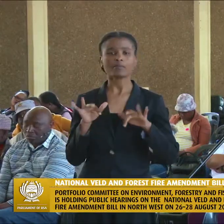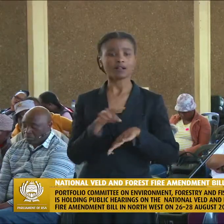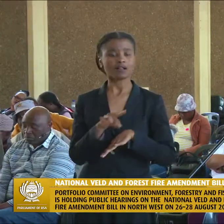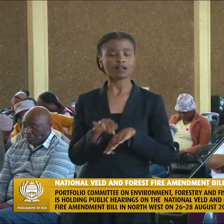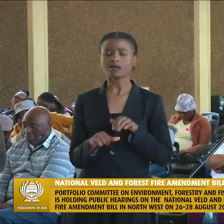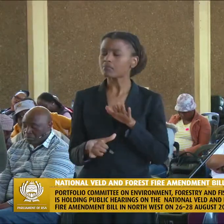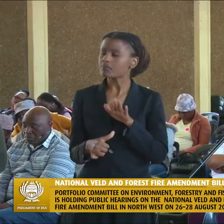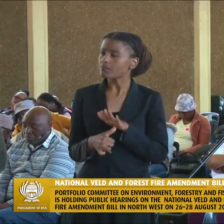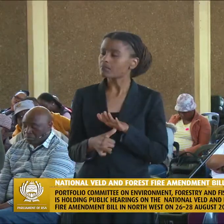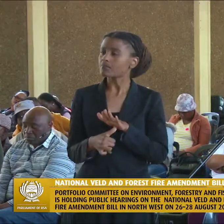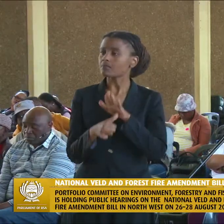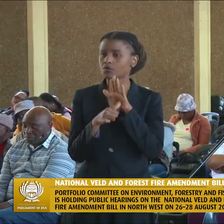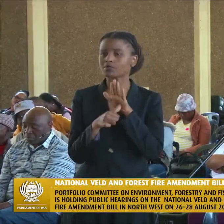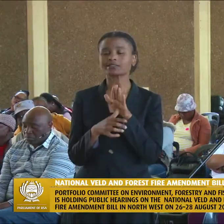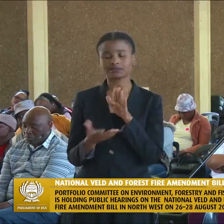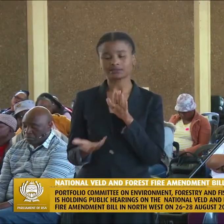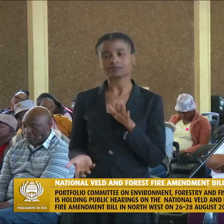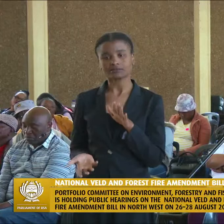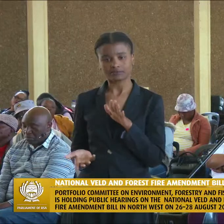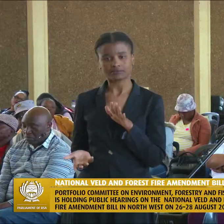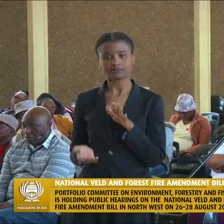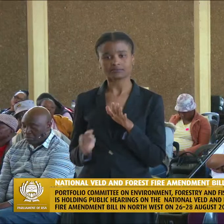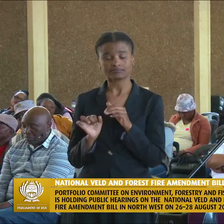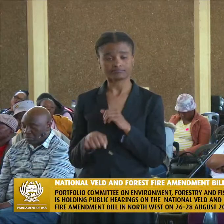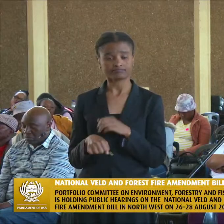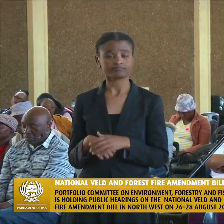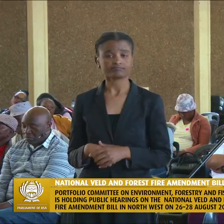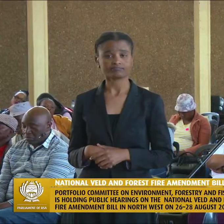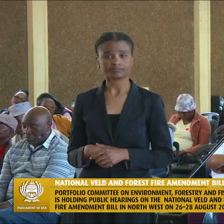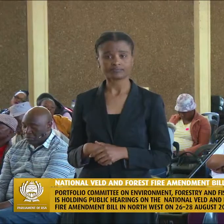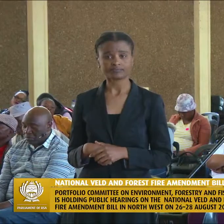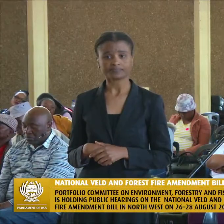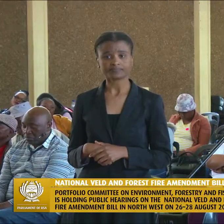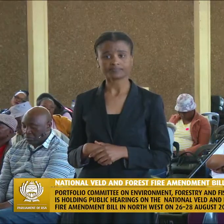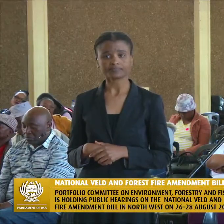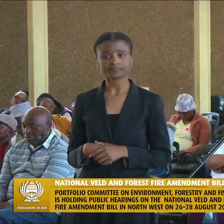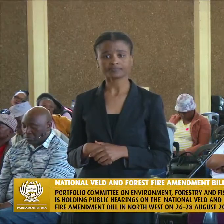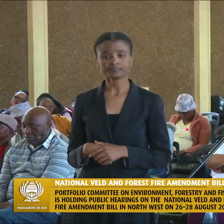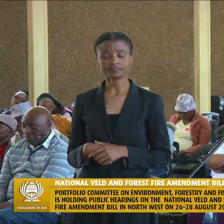the peoples of the people's lives is very crucial